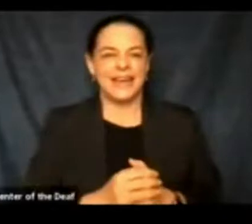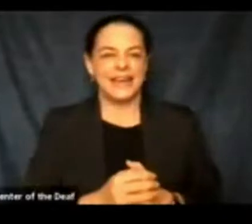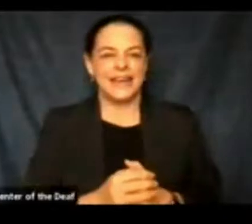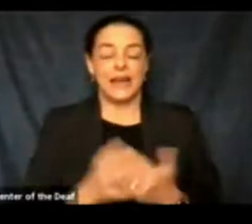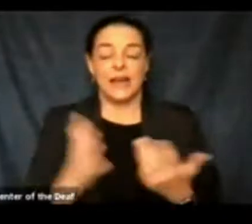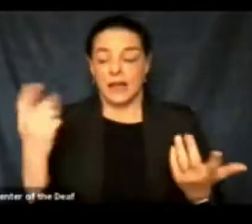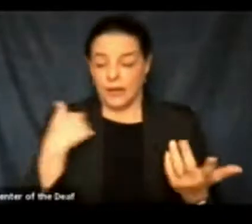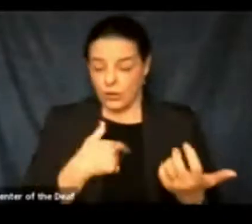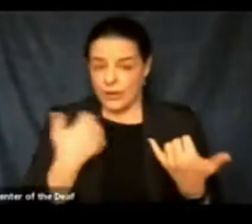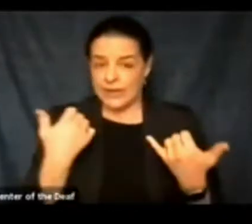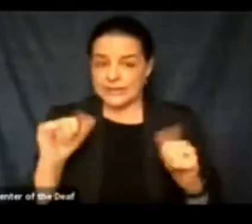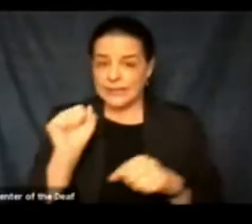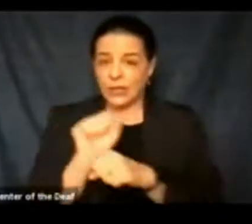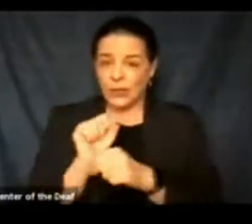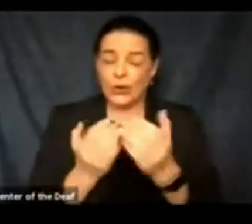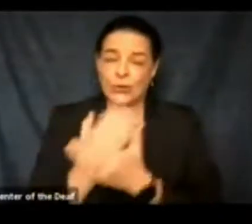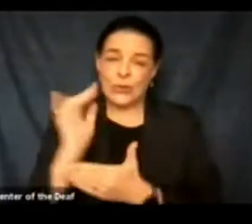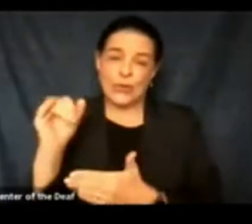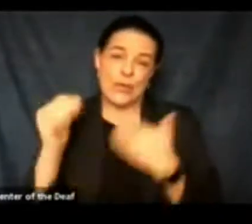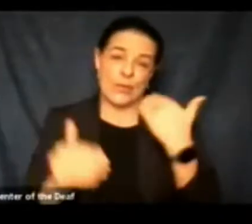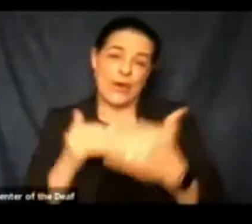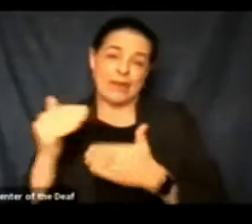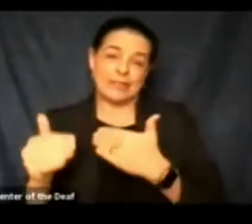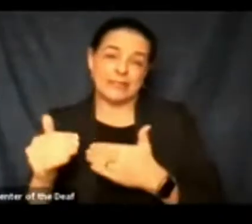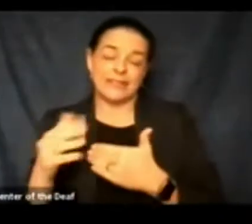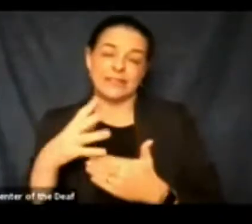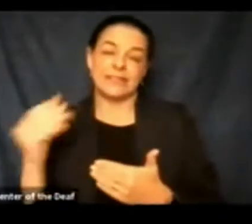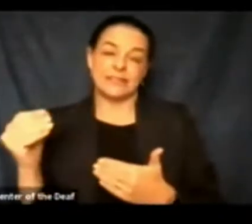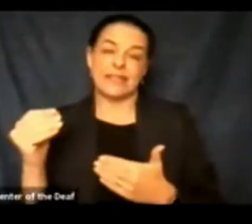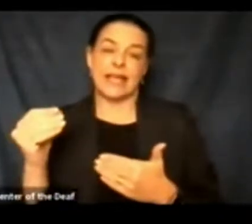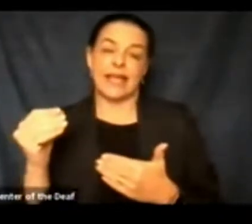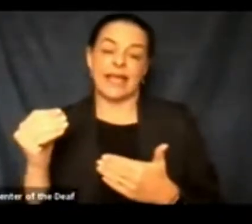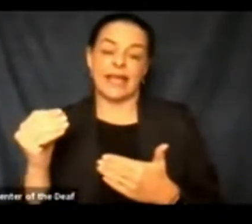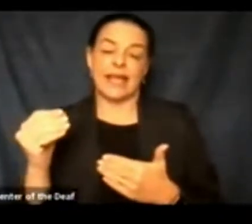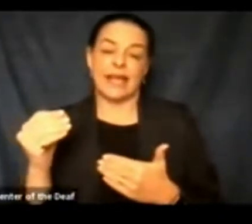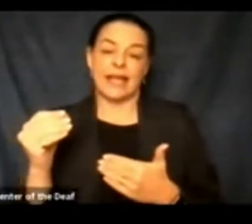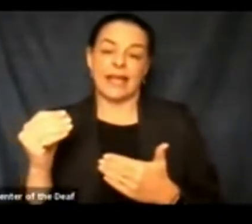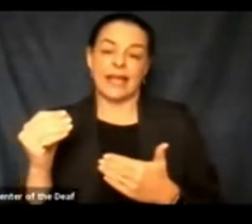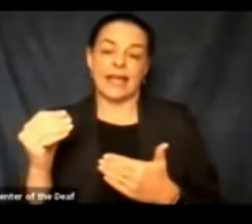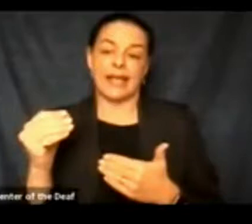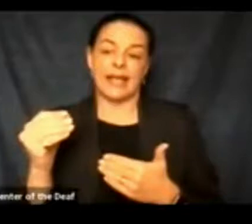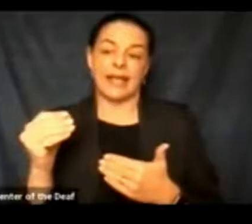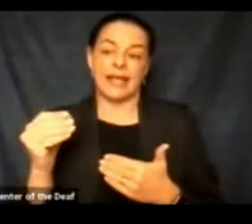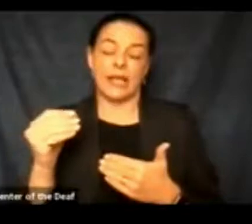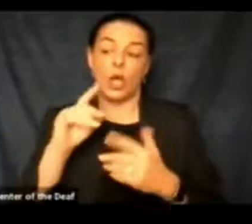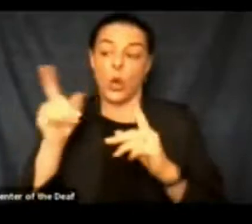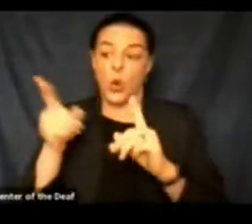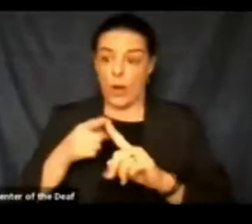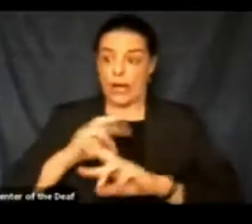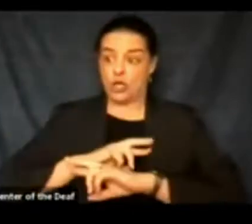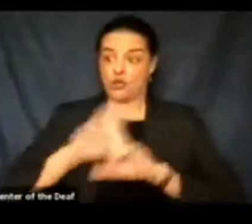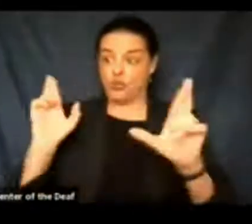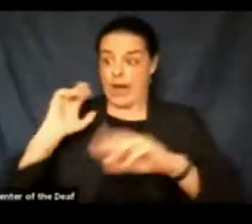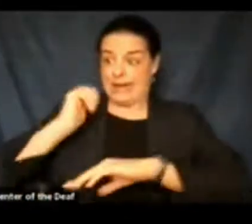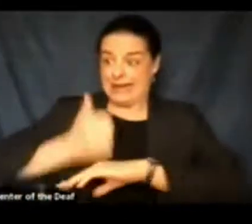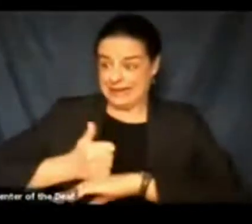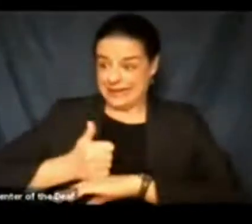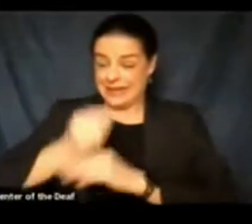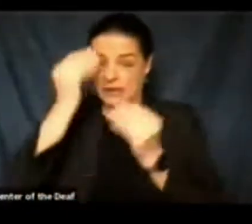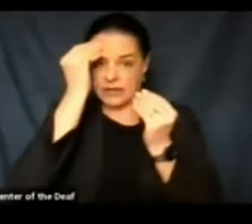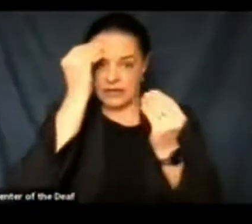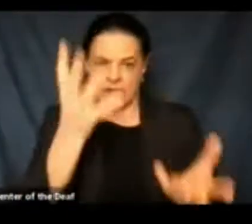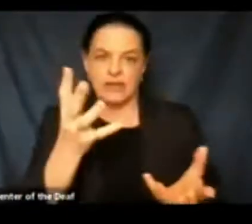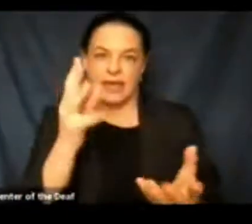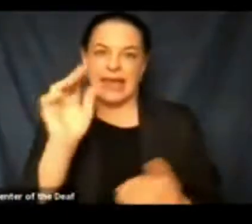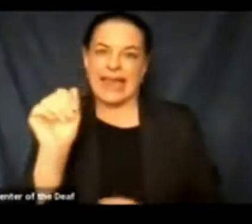We are still working through that process, and we'll put our word when it's up and ready to go as soon as possible. Just